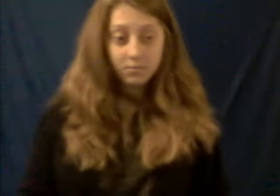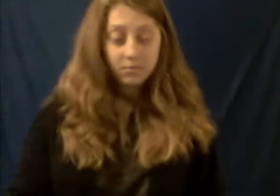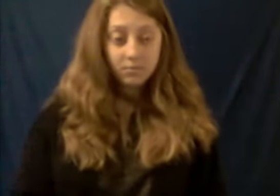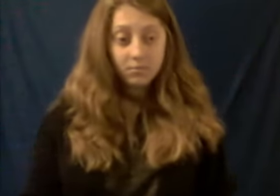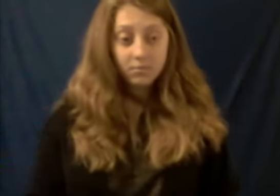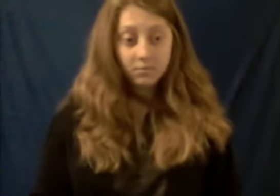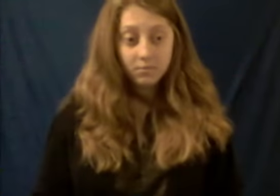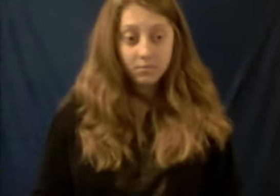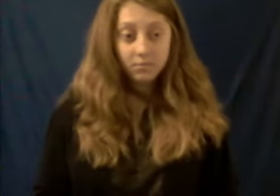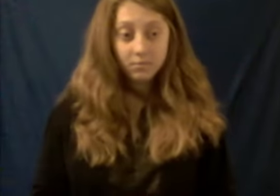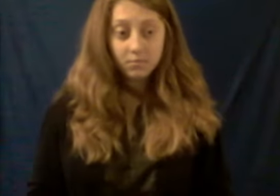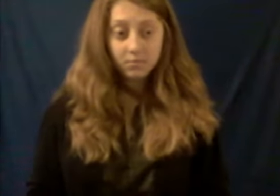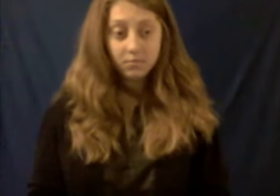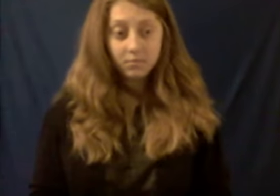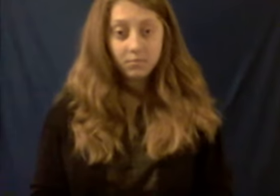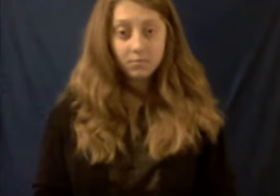And what are the children's ages?